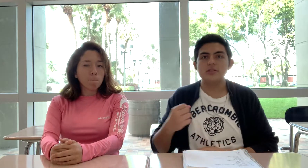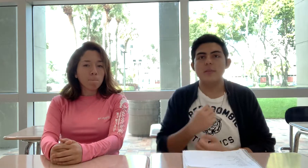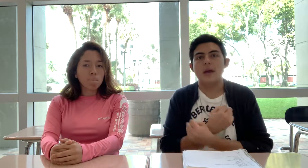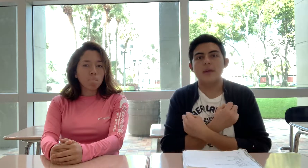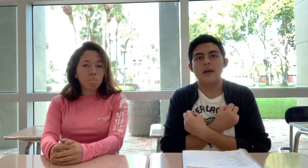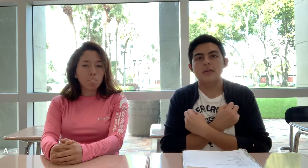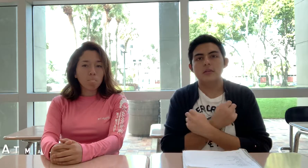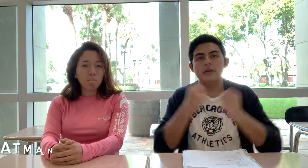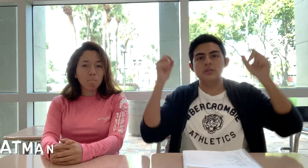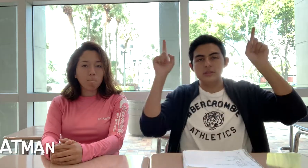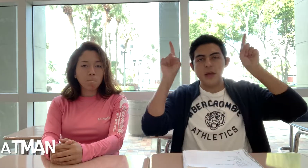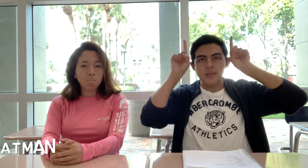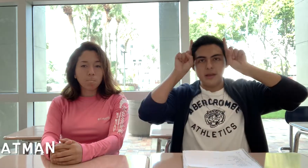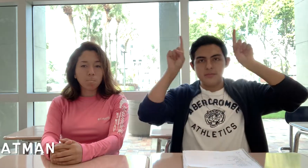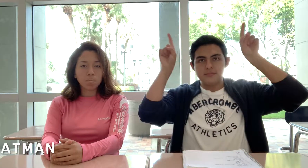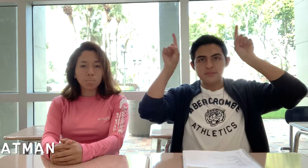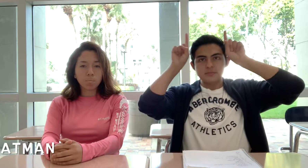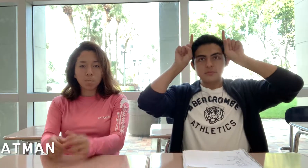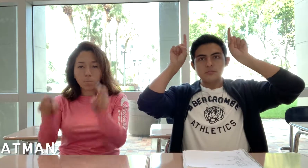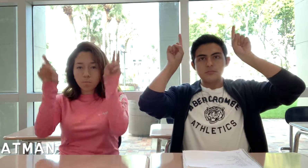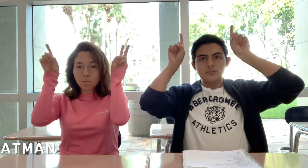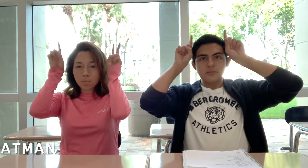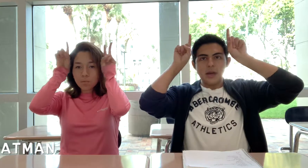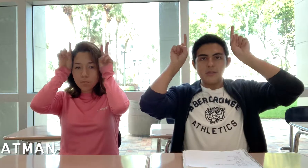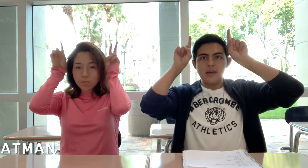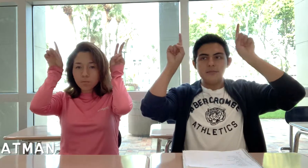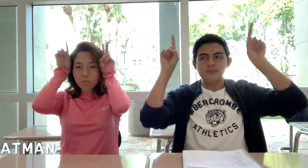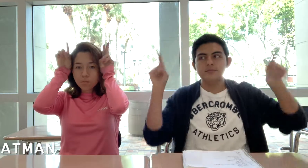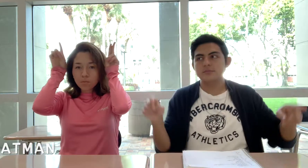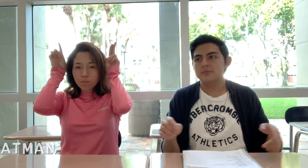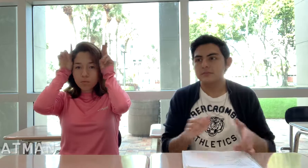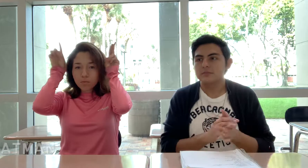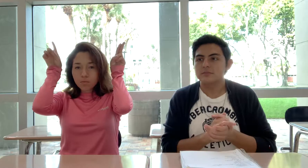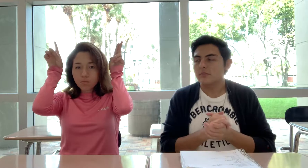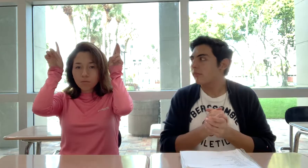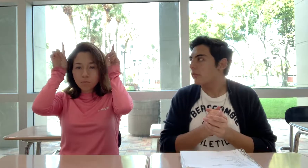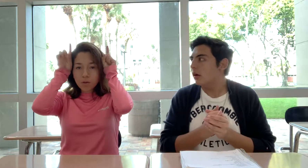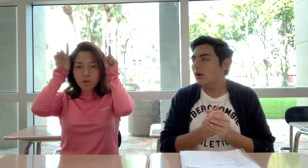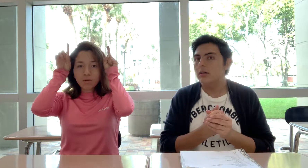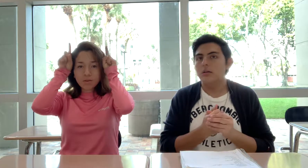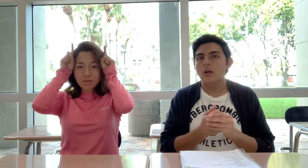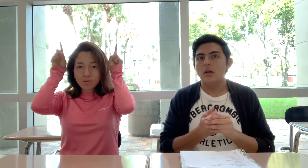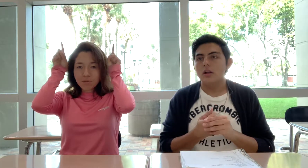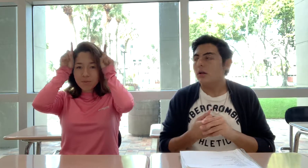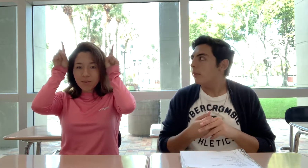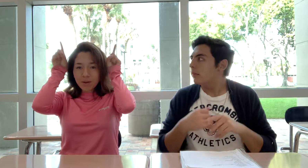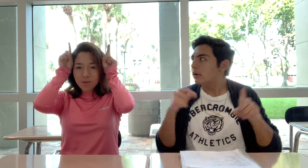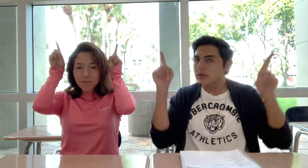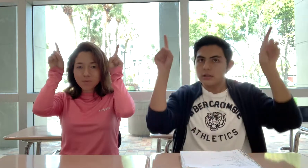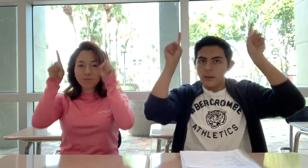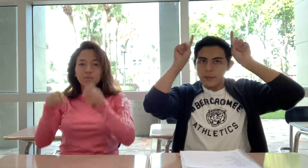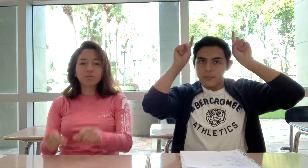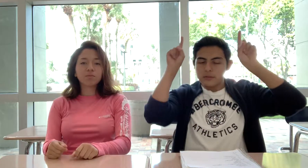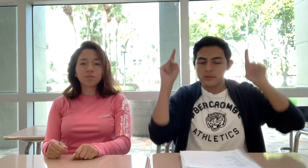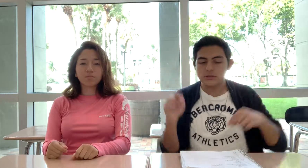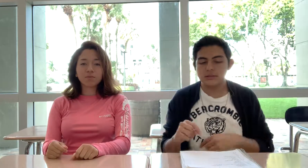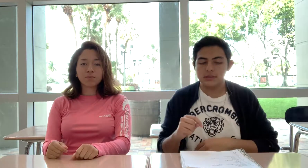how you say Batman. Wait. No. This is Batman. Batman. Batman. Batman. Oh. There we go. Yeah. is